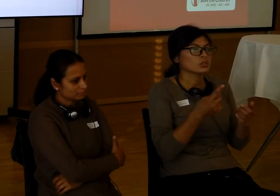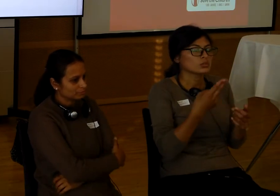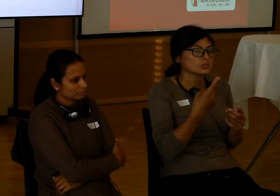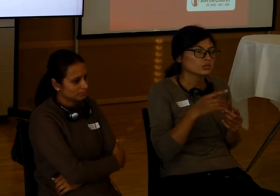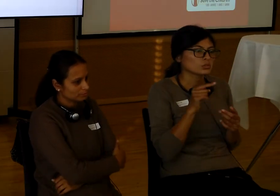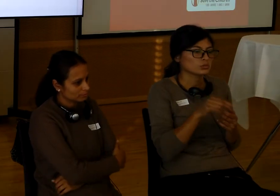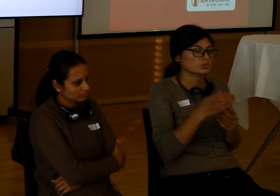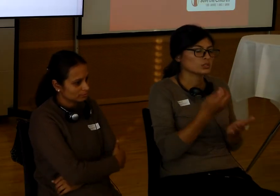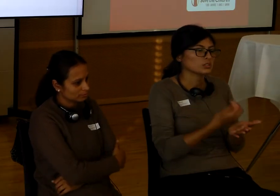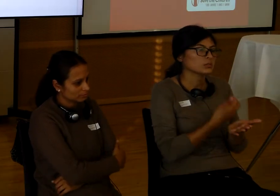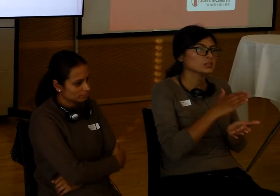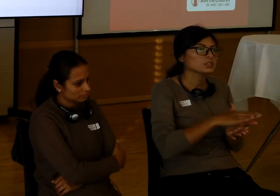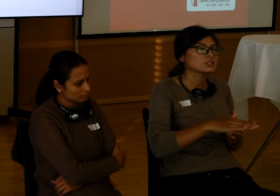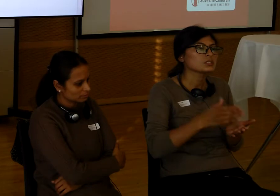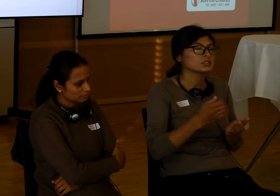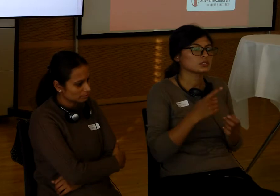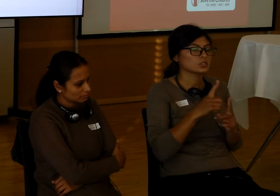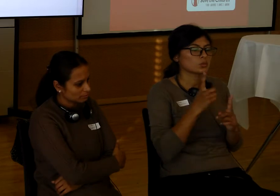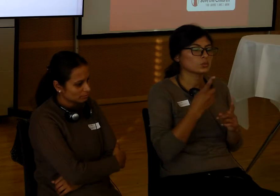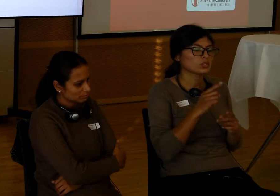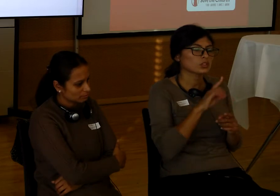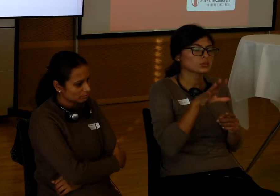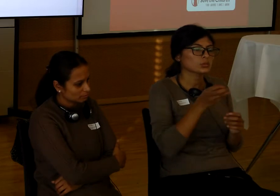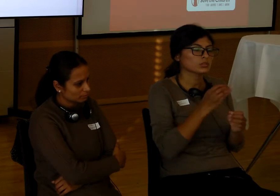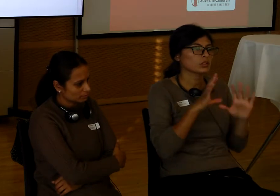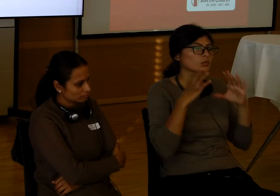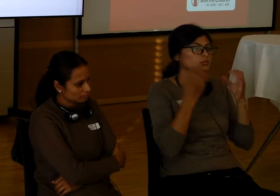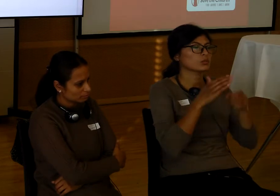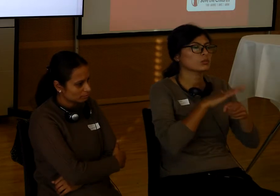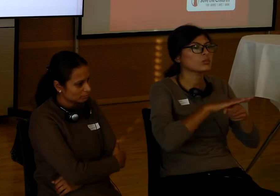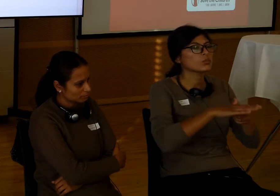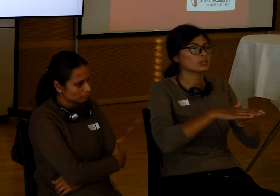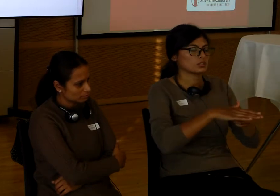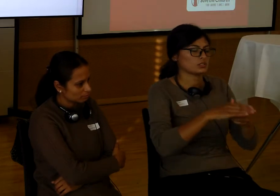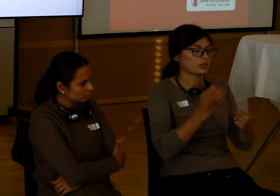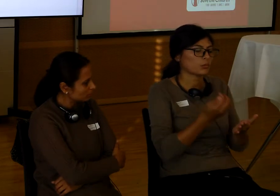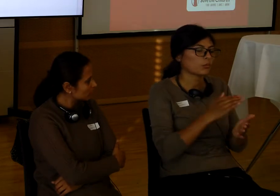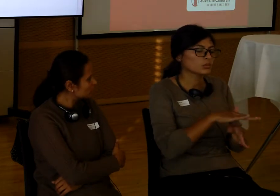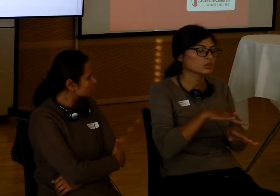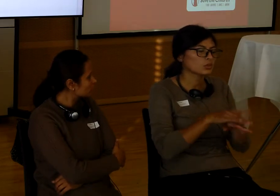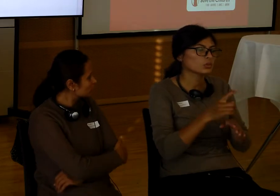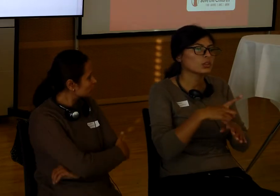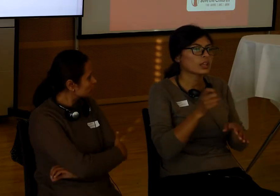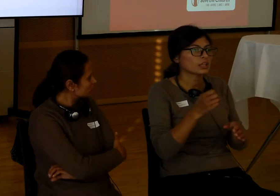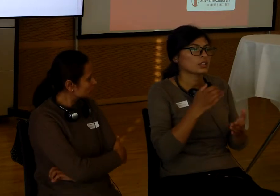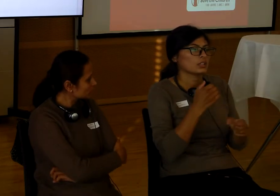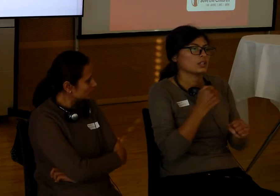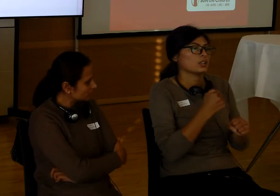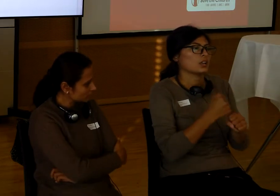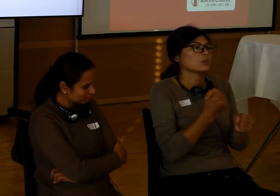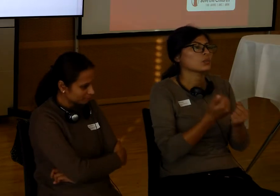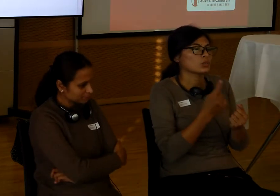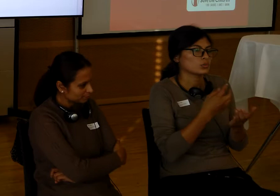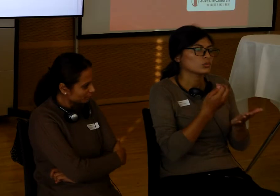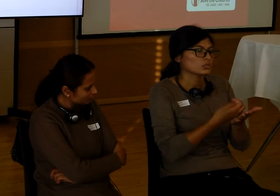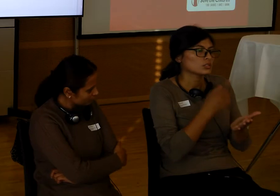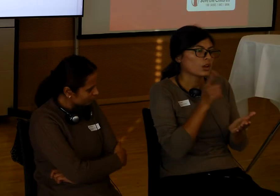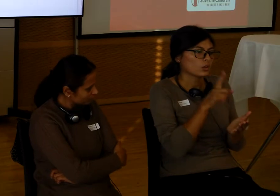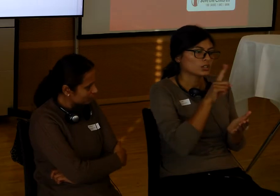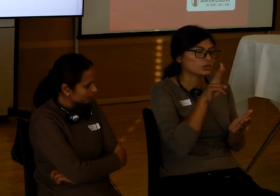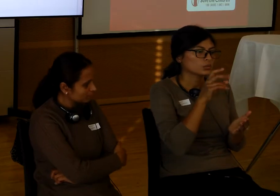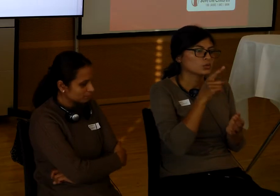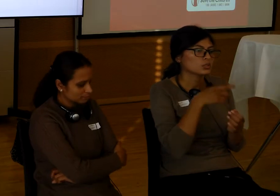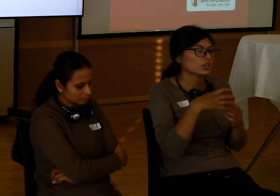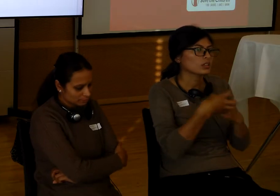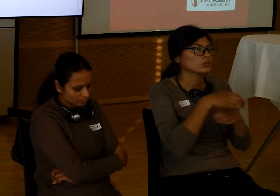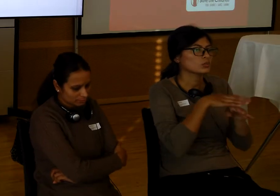one of the largest child rights organizations of the world, working in around 120 countries in the world.